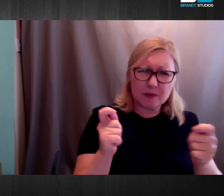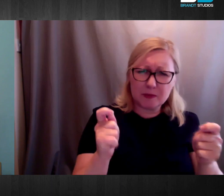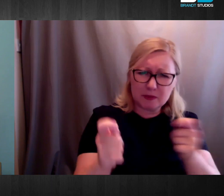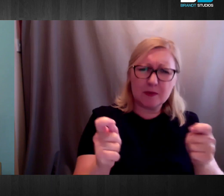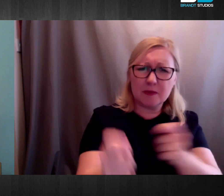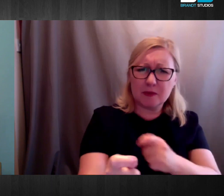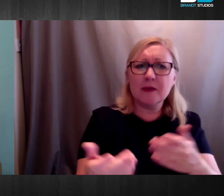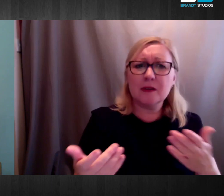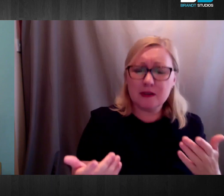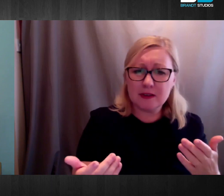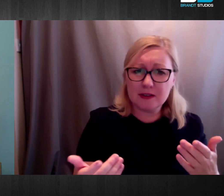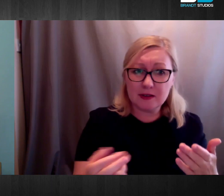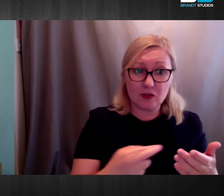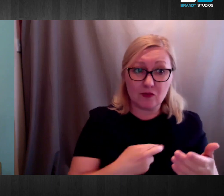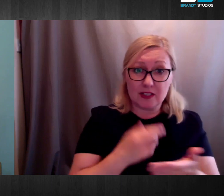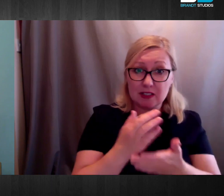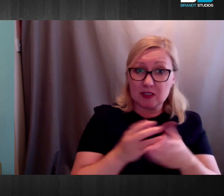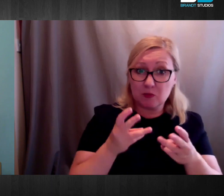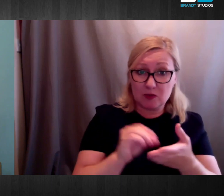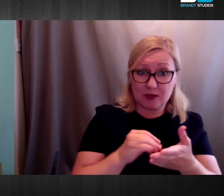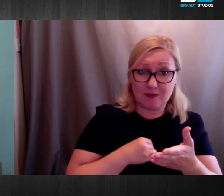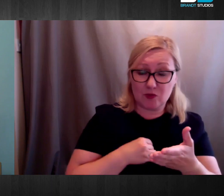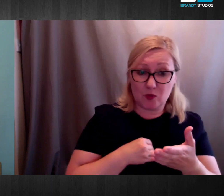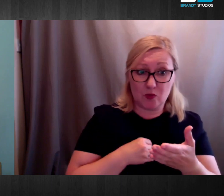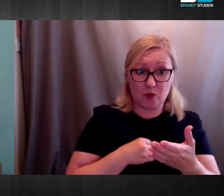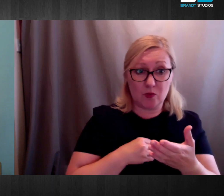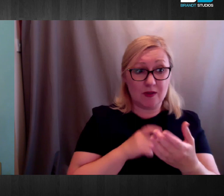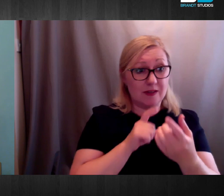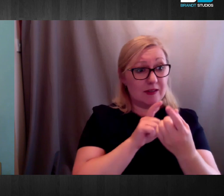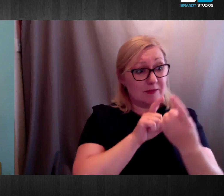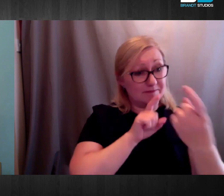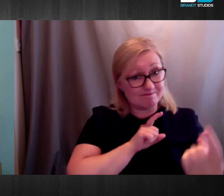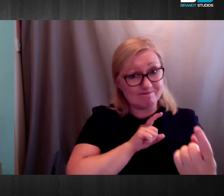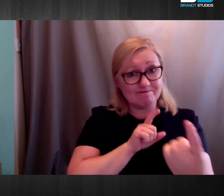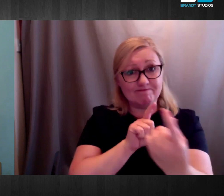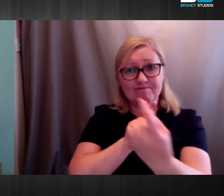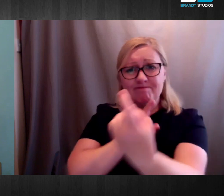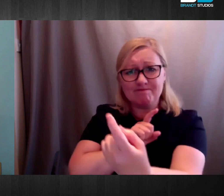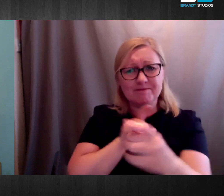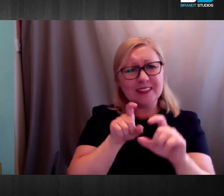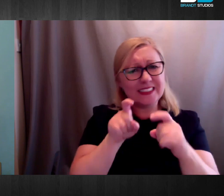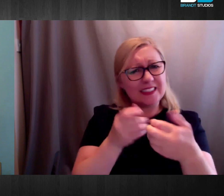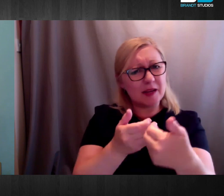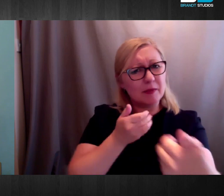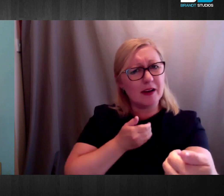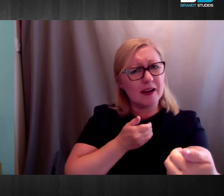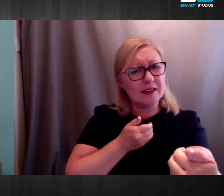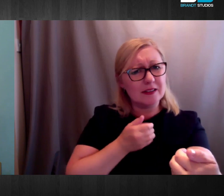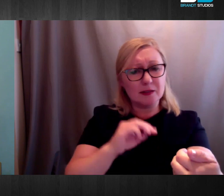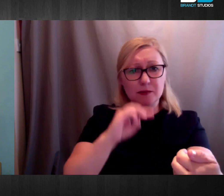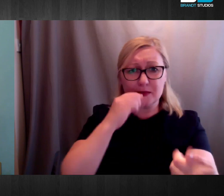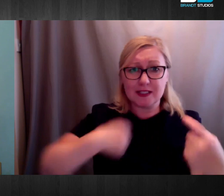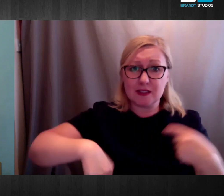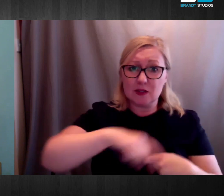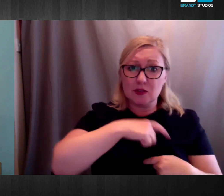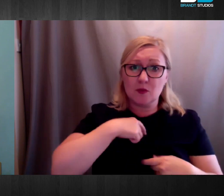has made us be more aware of those around us, has forced us to think, to be conscious of being aware. So